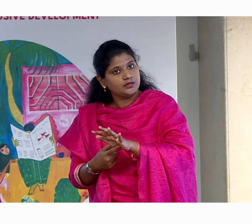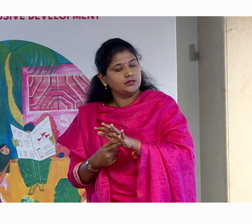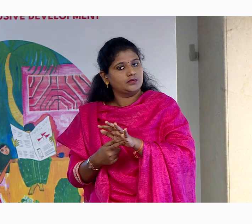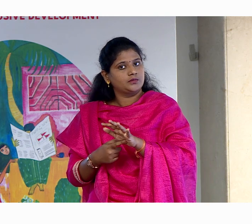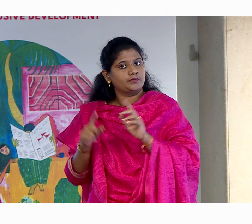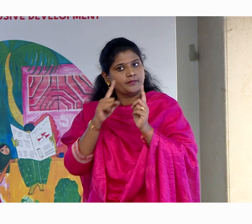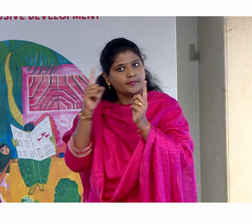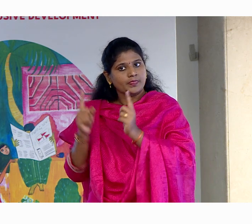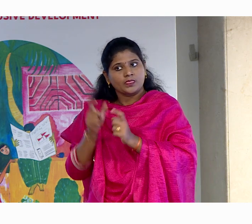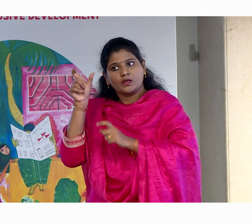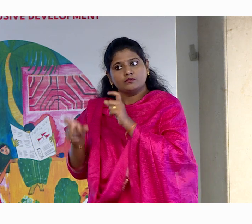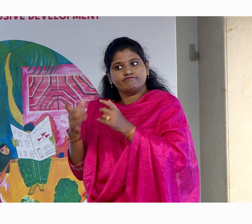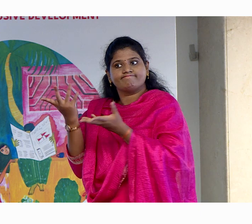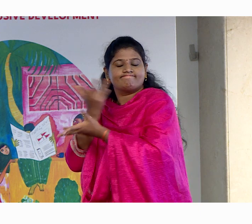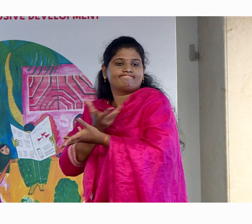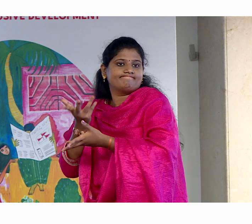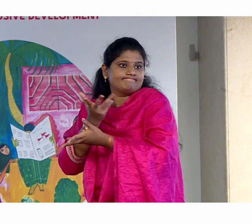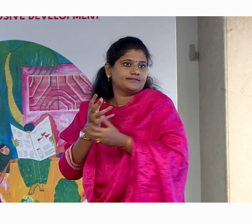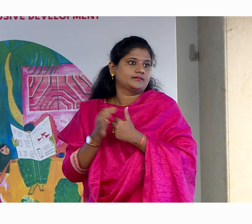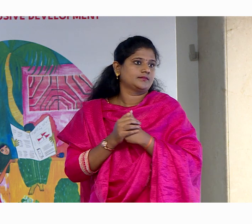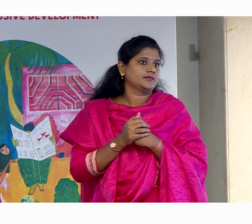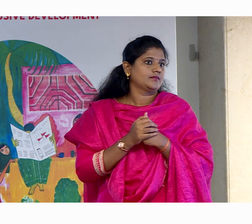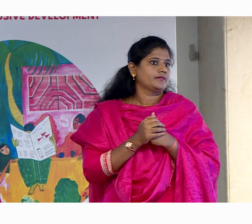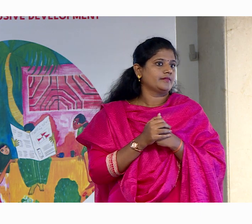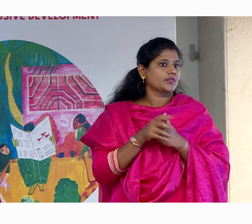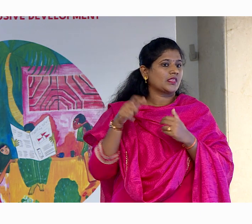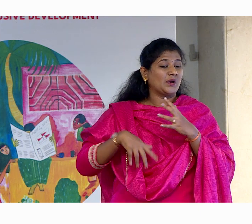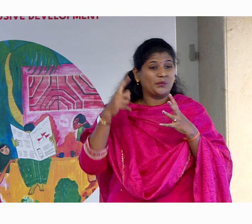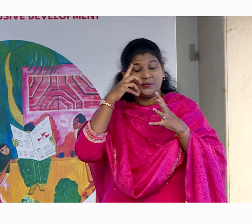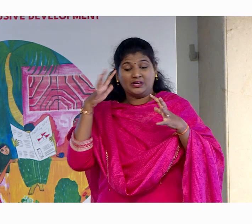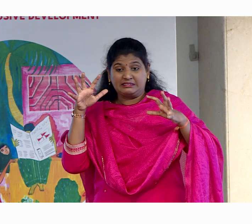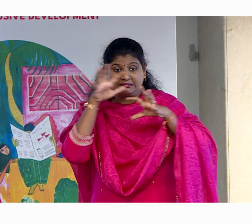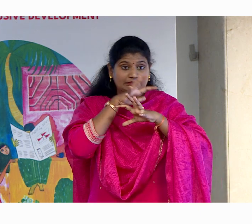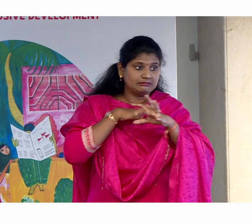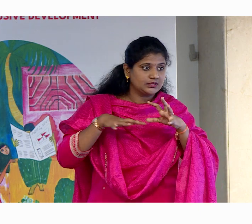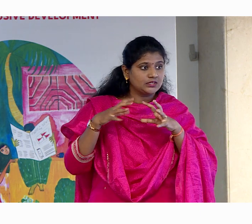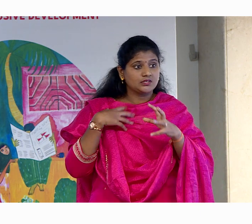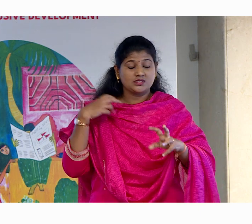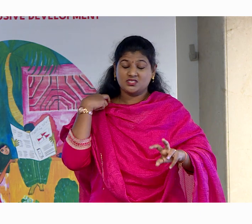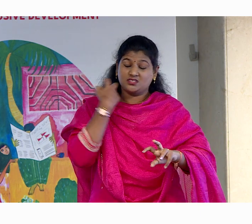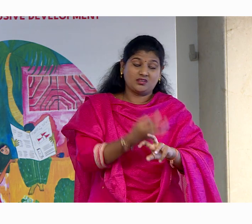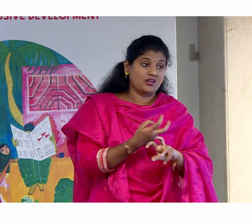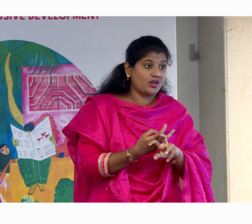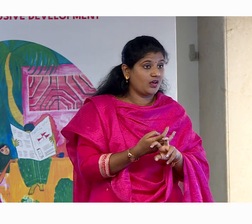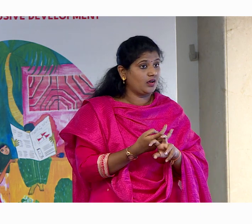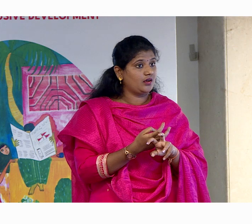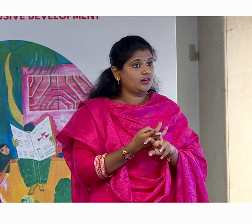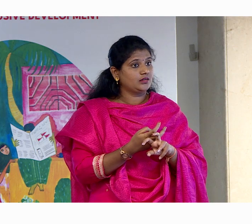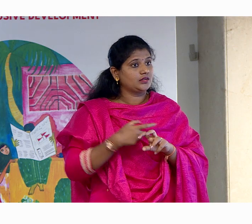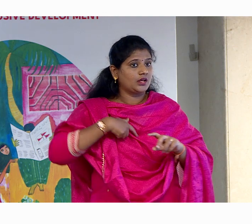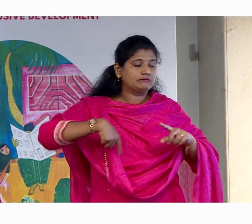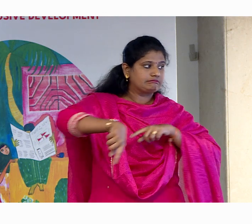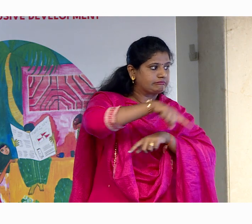their discussions. A very messy, complicated, haphazard